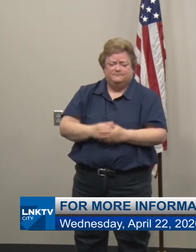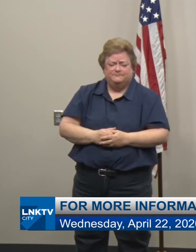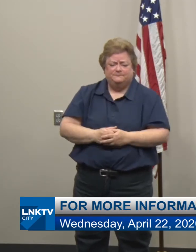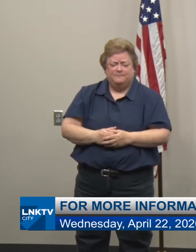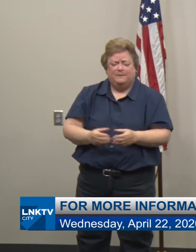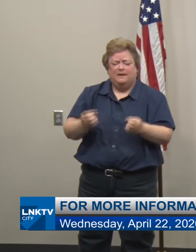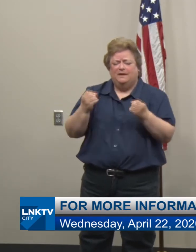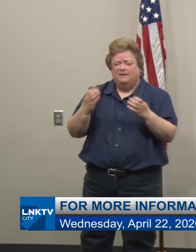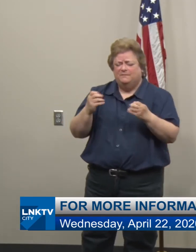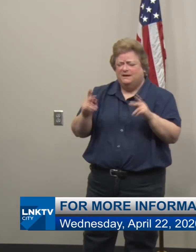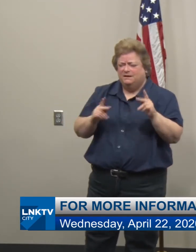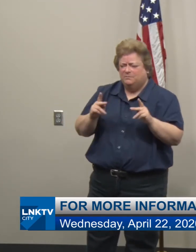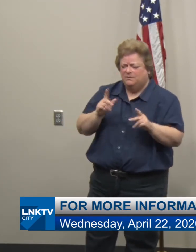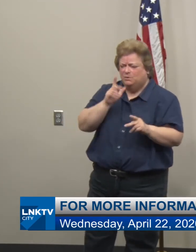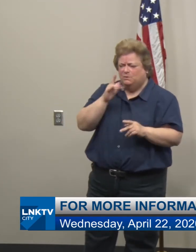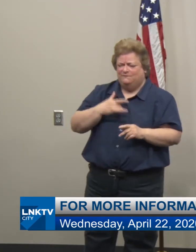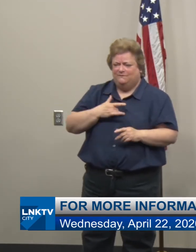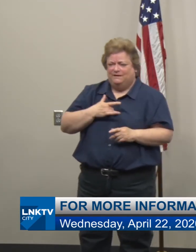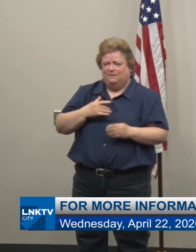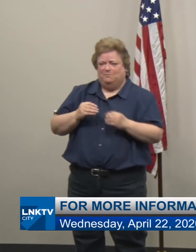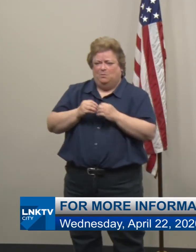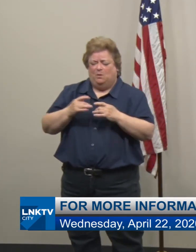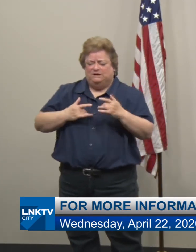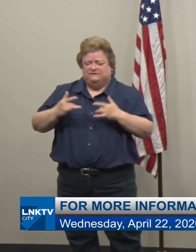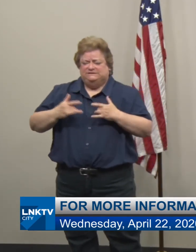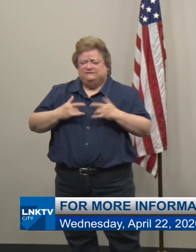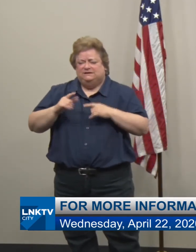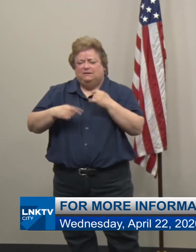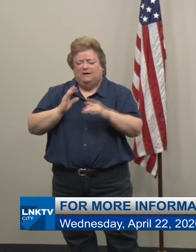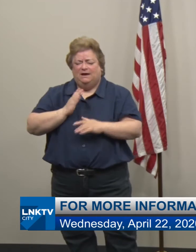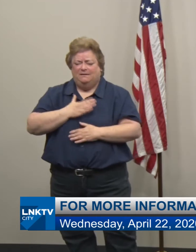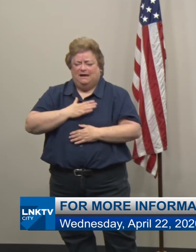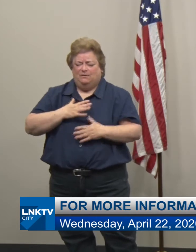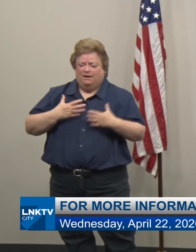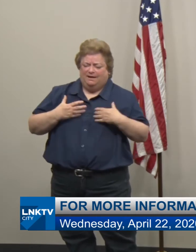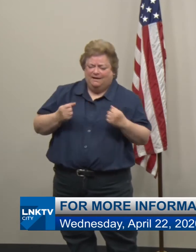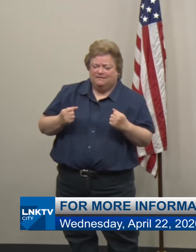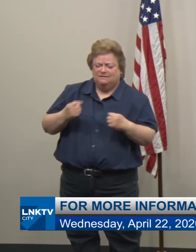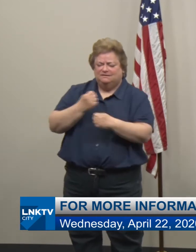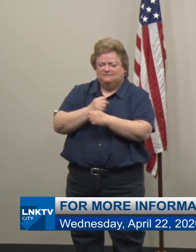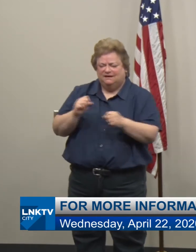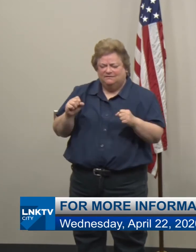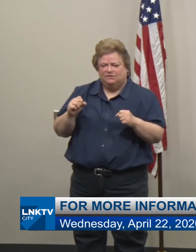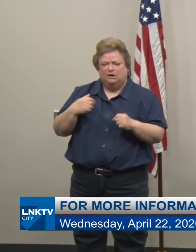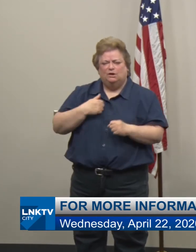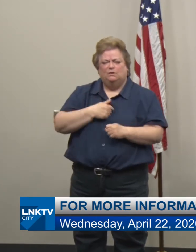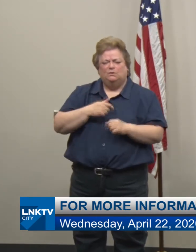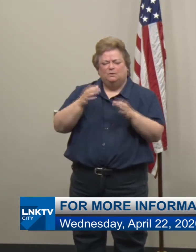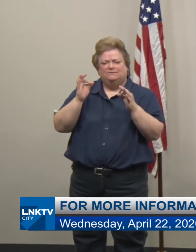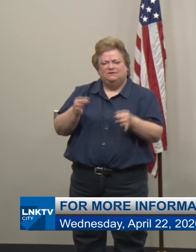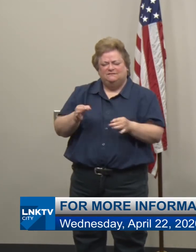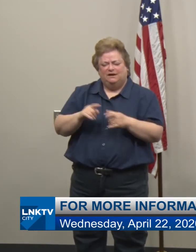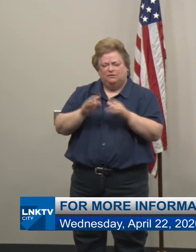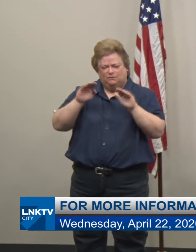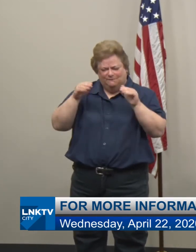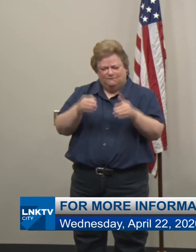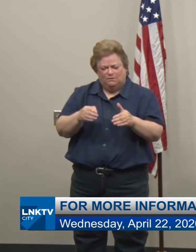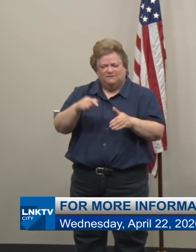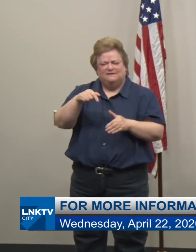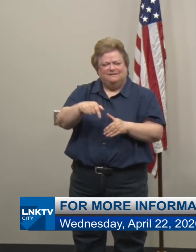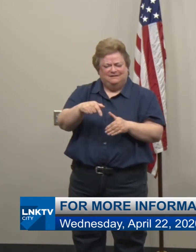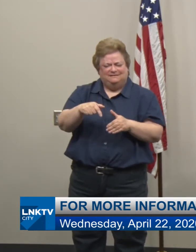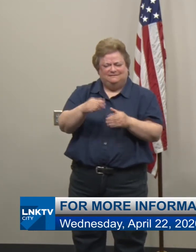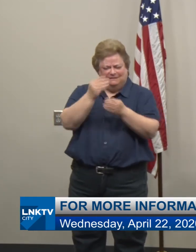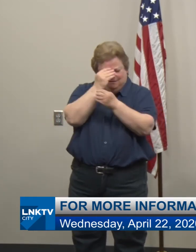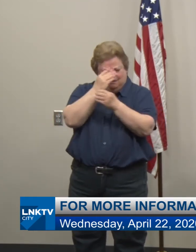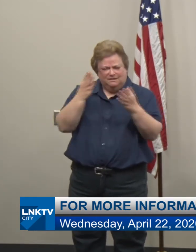people who are feeling heightened concern about their health and safety and that of their loved ones, we have chosen to focus this community